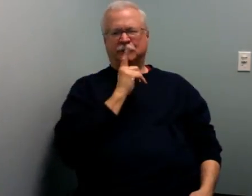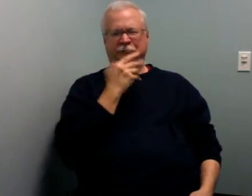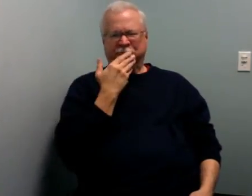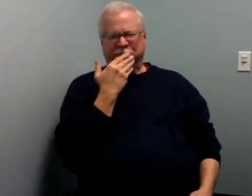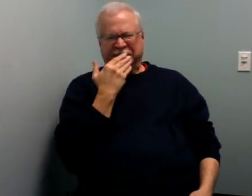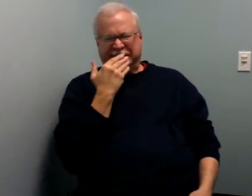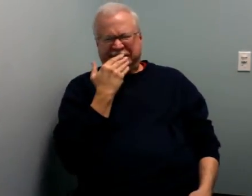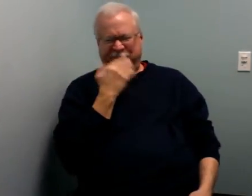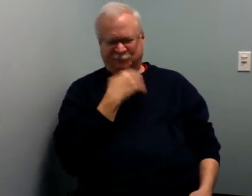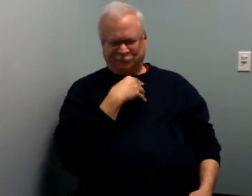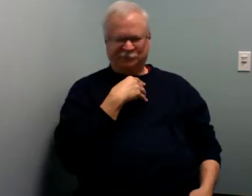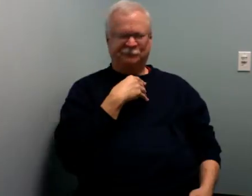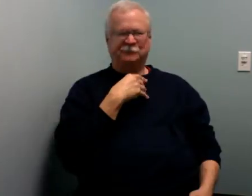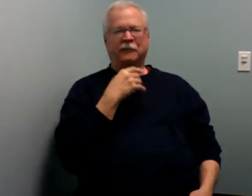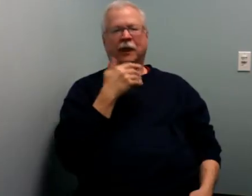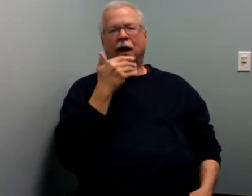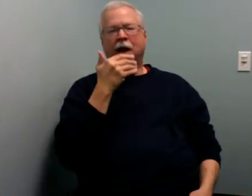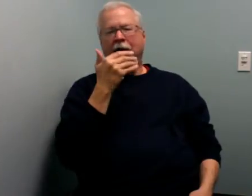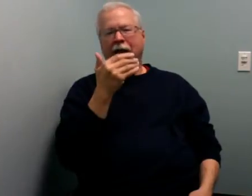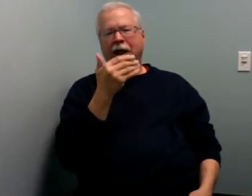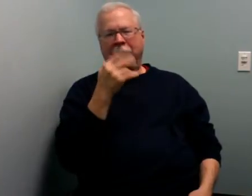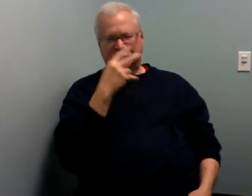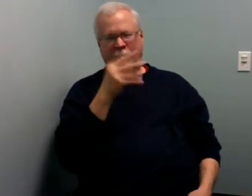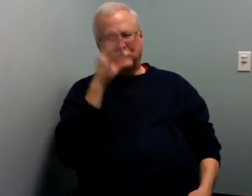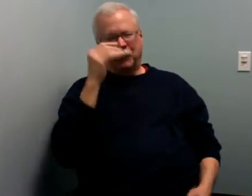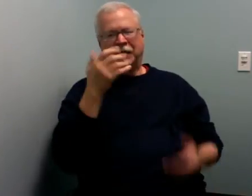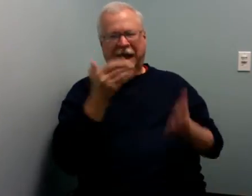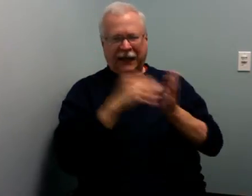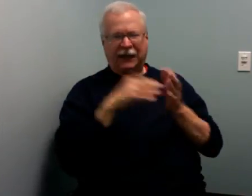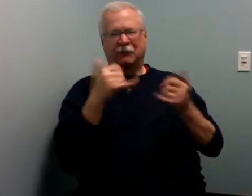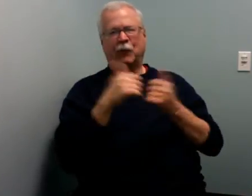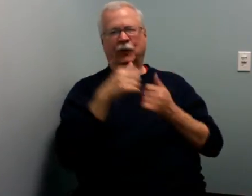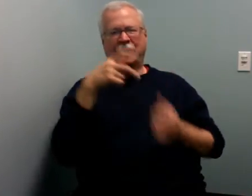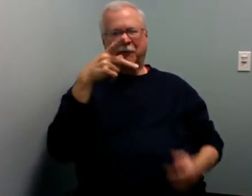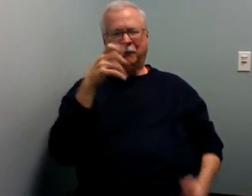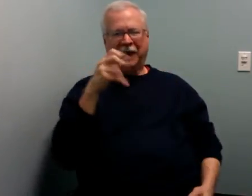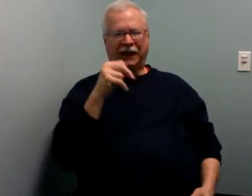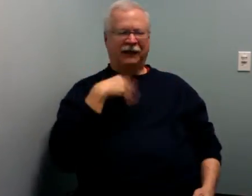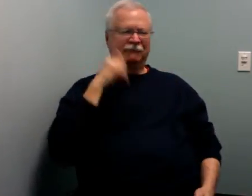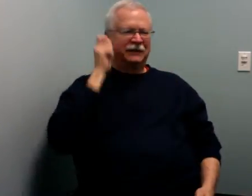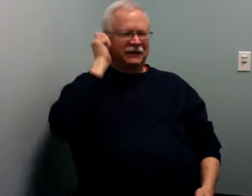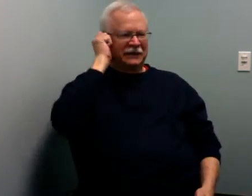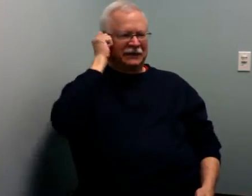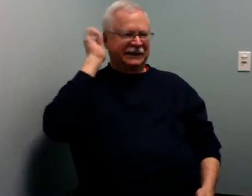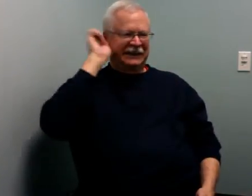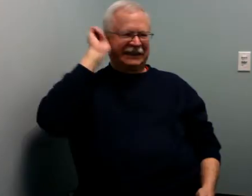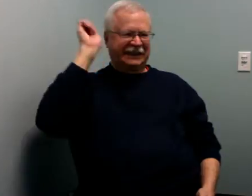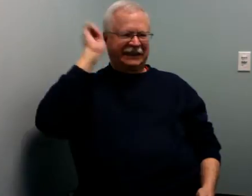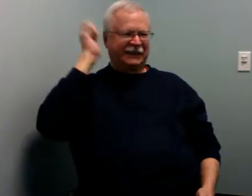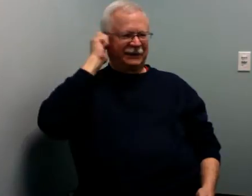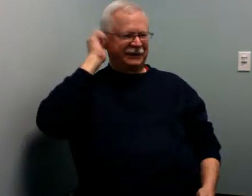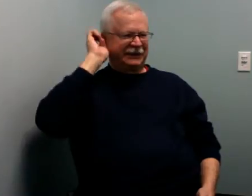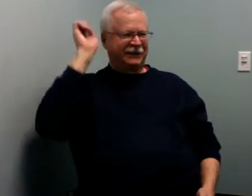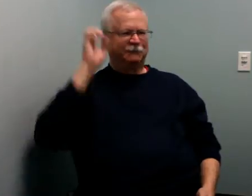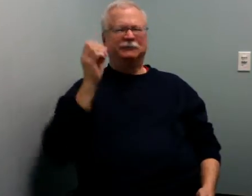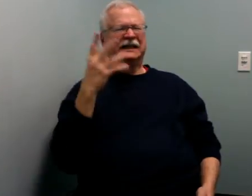the mosquito. So everybody was laughing, and I remember turning up my hearing aid